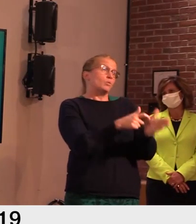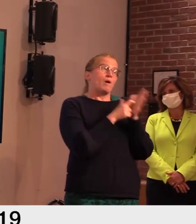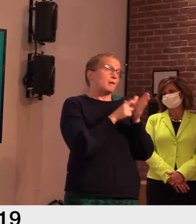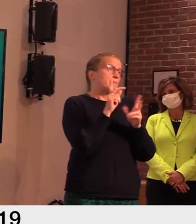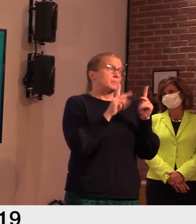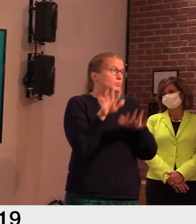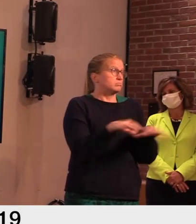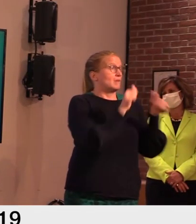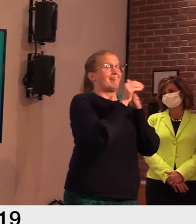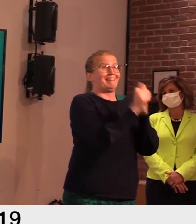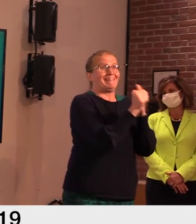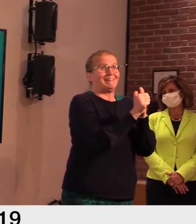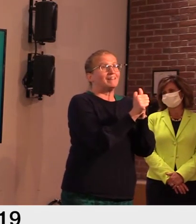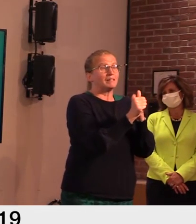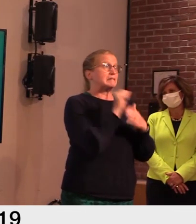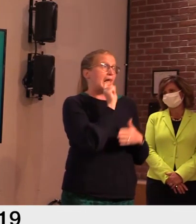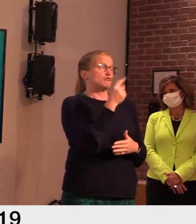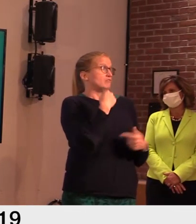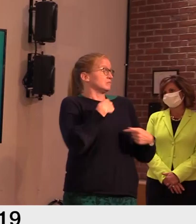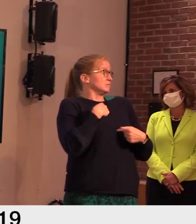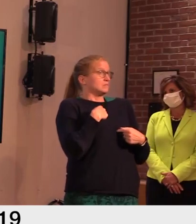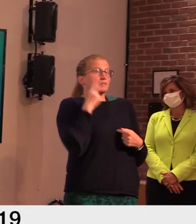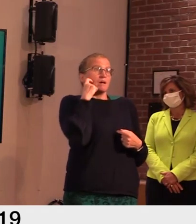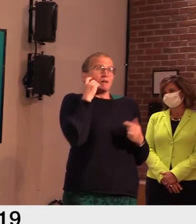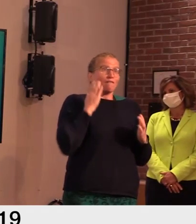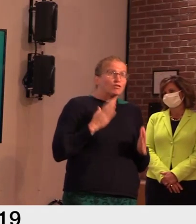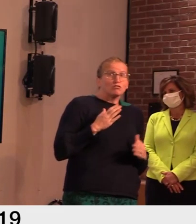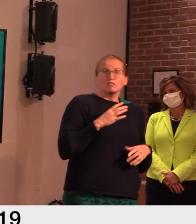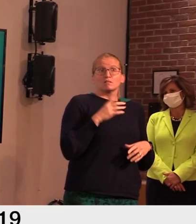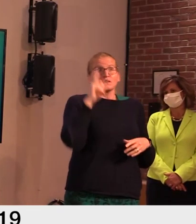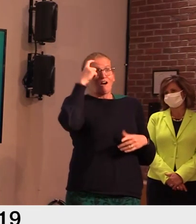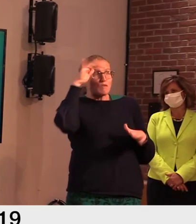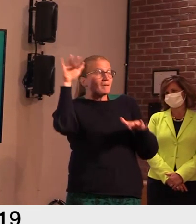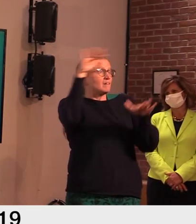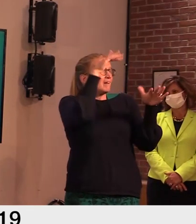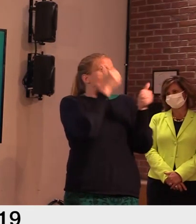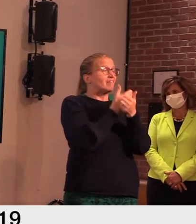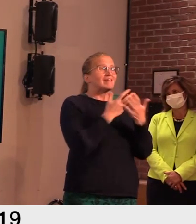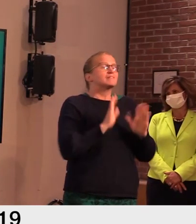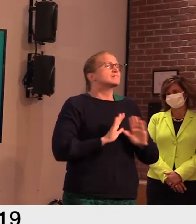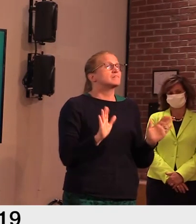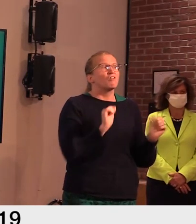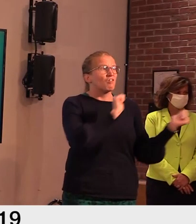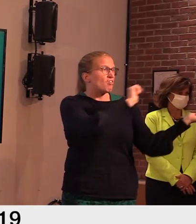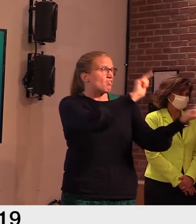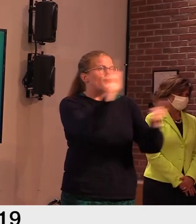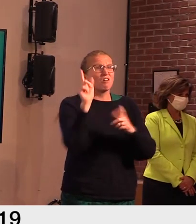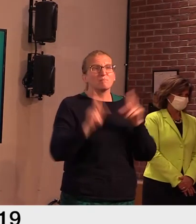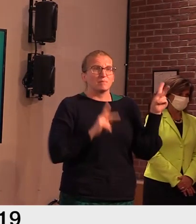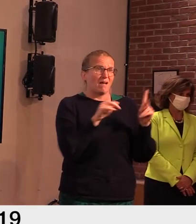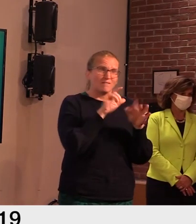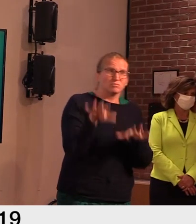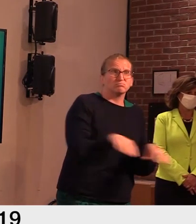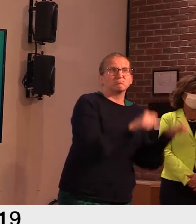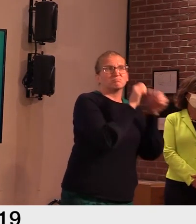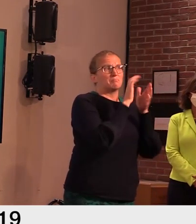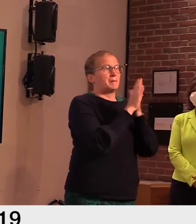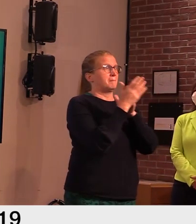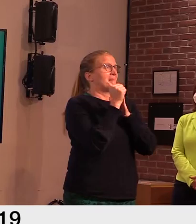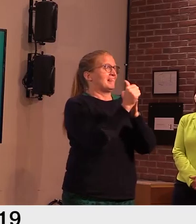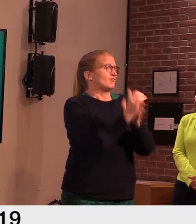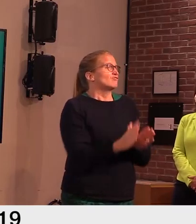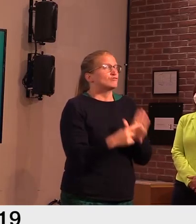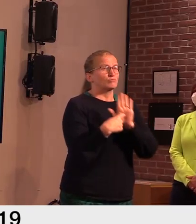address it and we have to treat each other with more respect and civility. I think it's just going to take leadership, not just